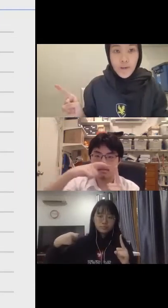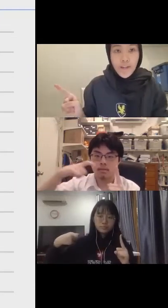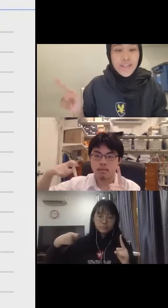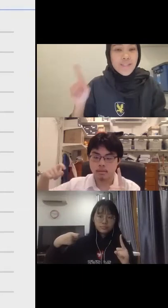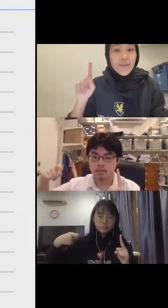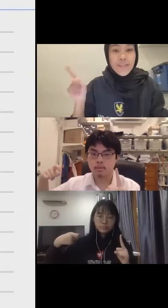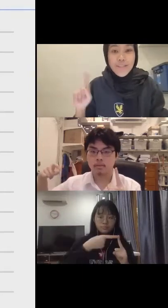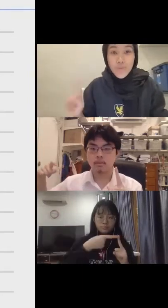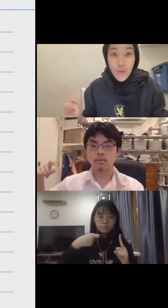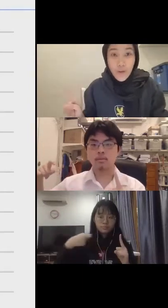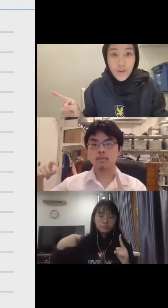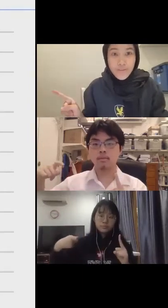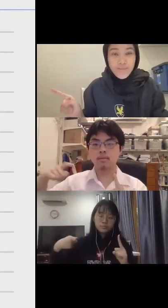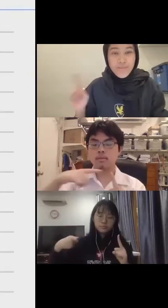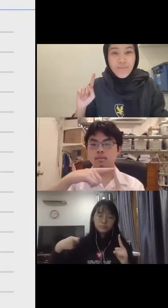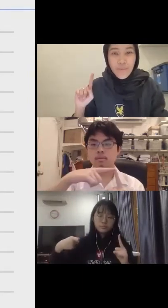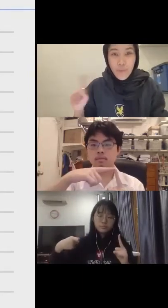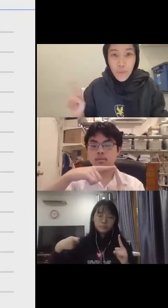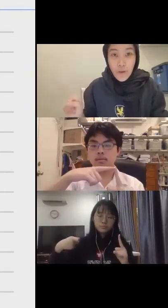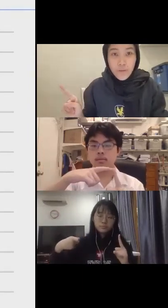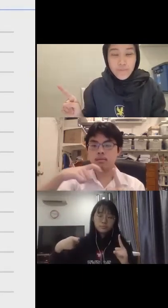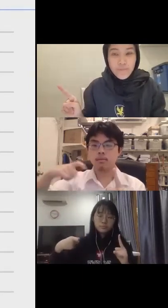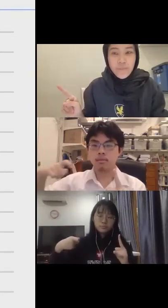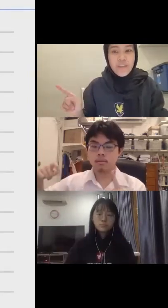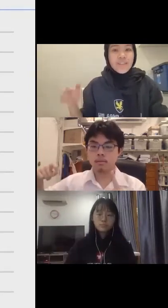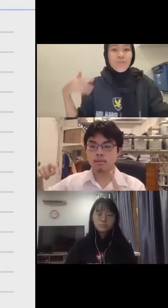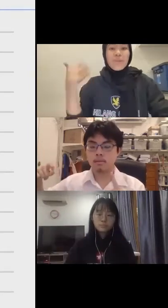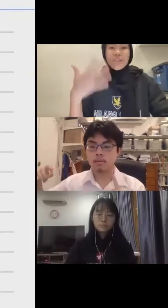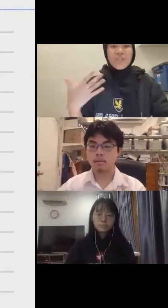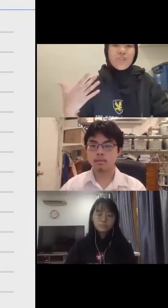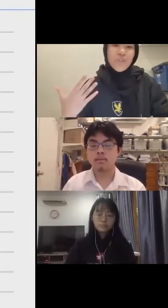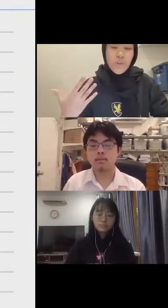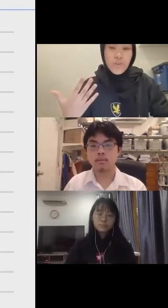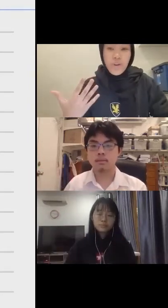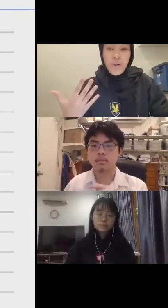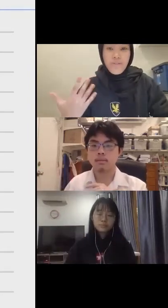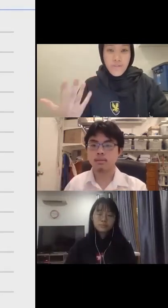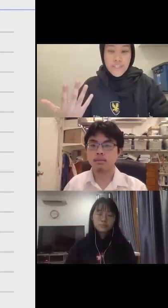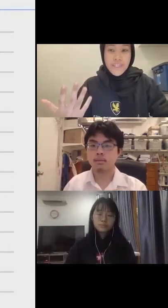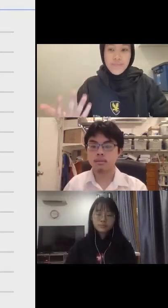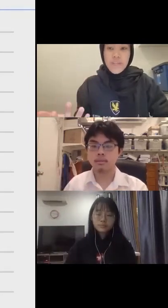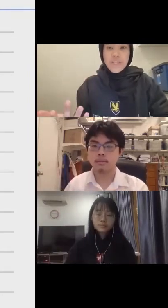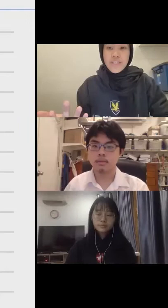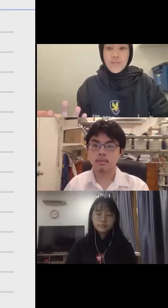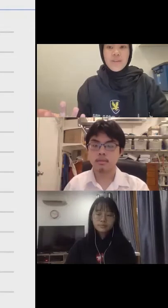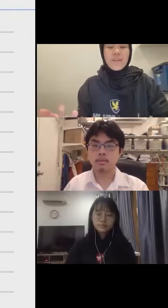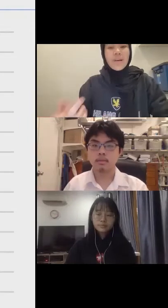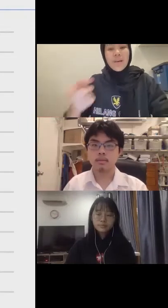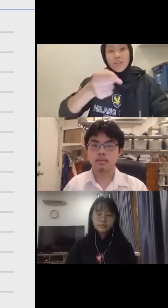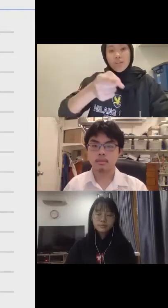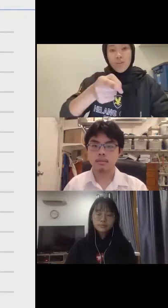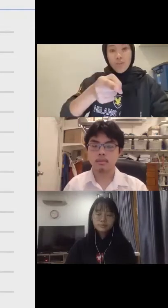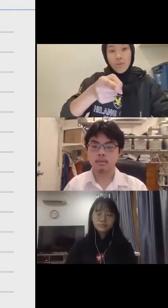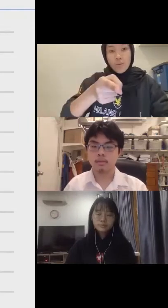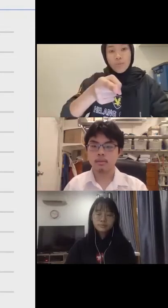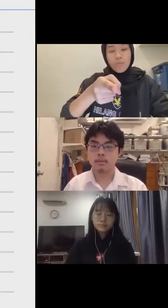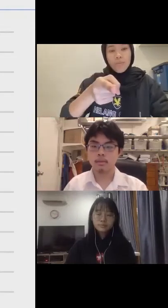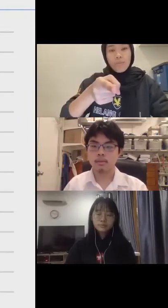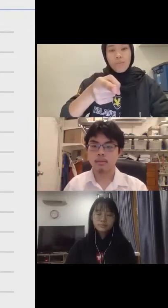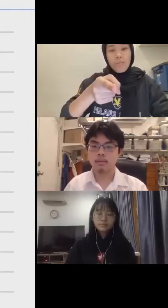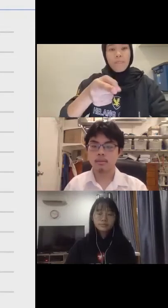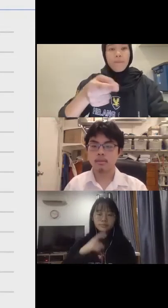where. So this is where. So make sure you show your face expression as well. So